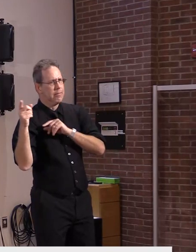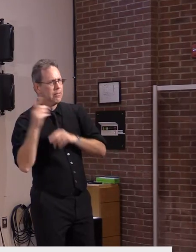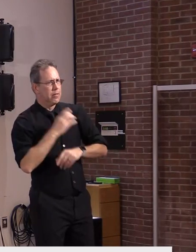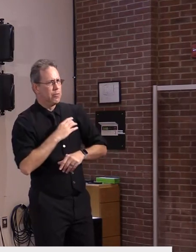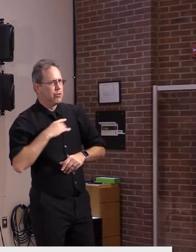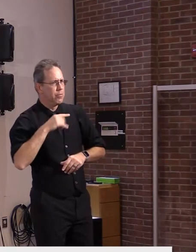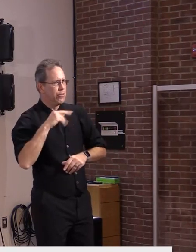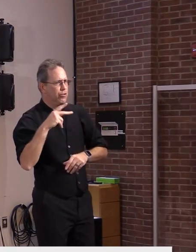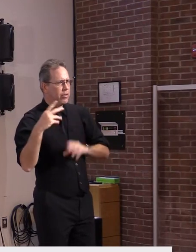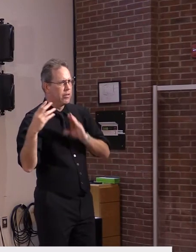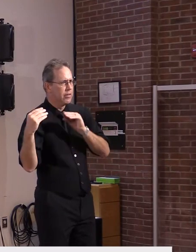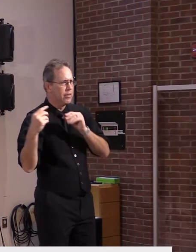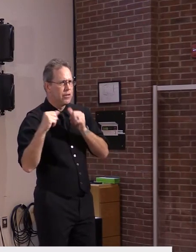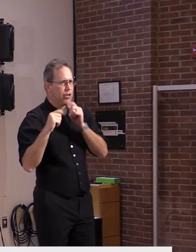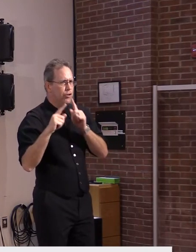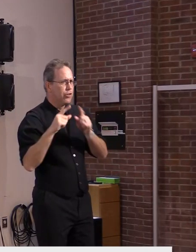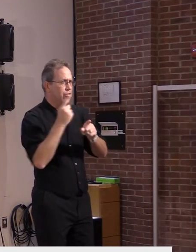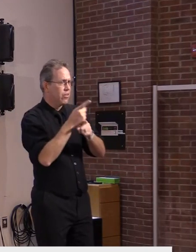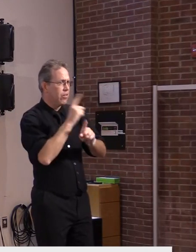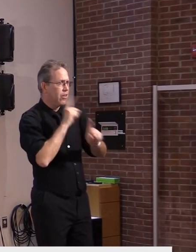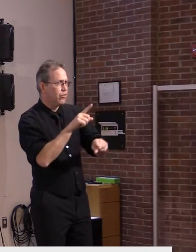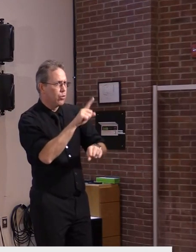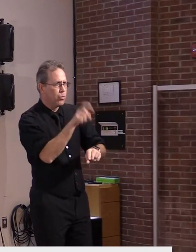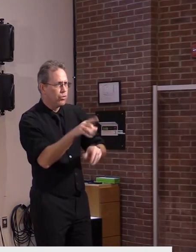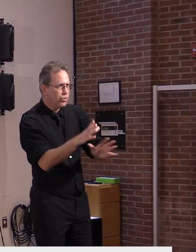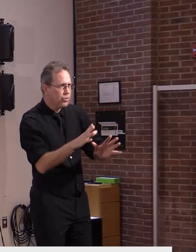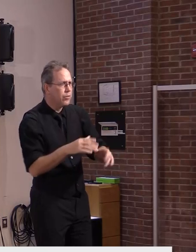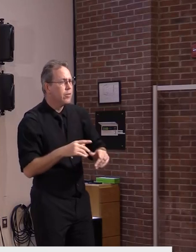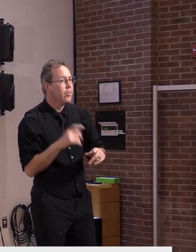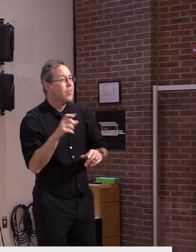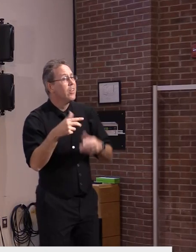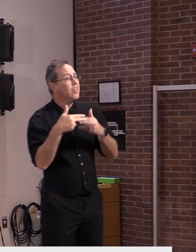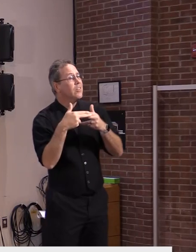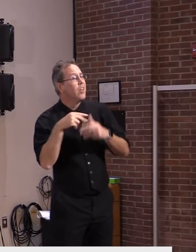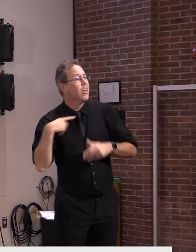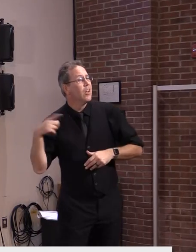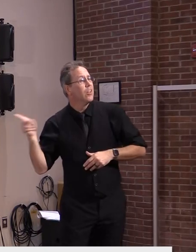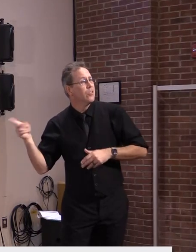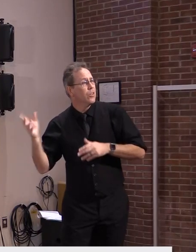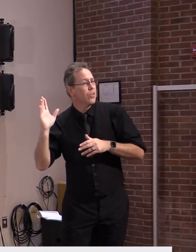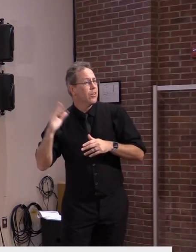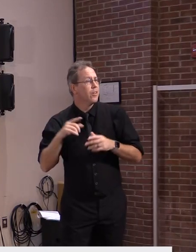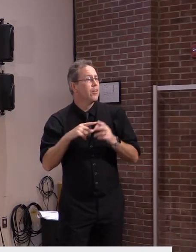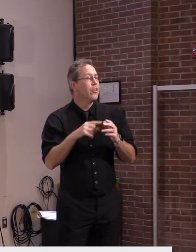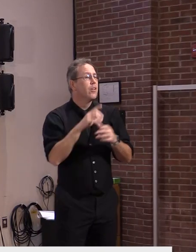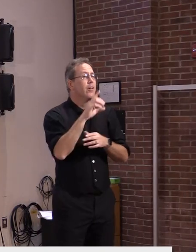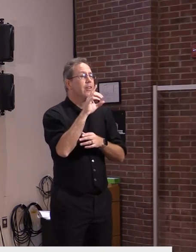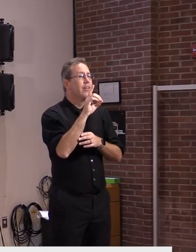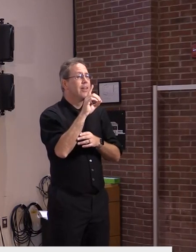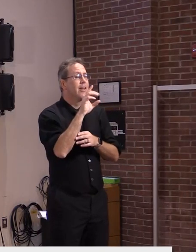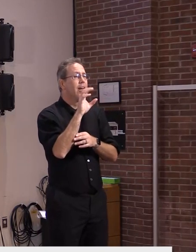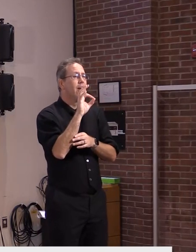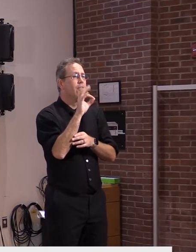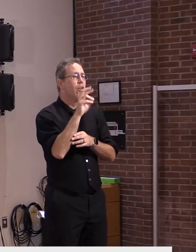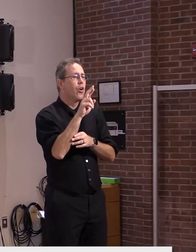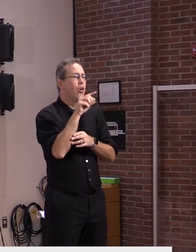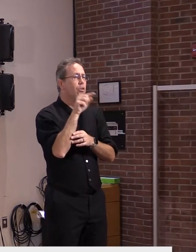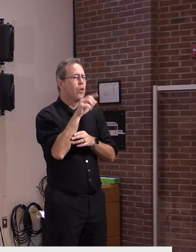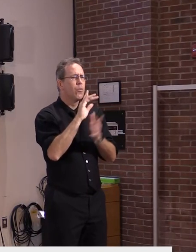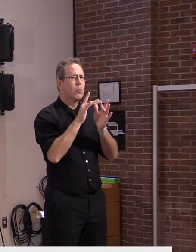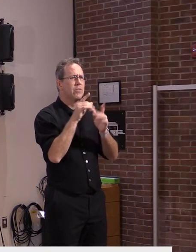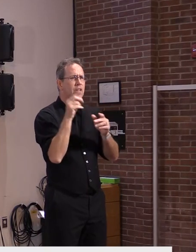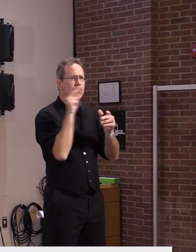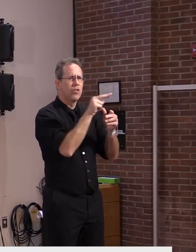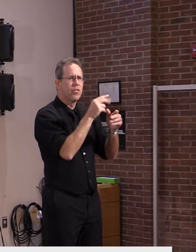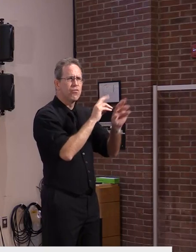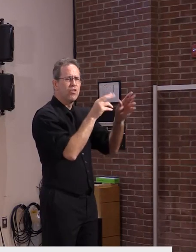the answer on is, are those slides actually on the DFR website or not? But we'll have to find out